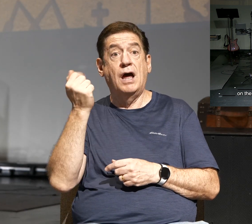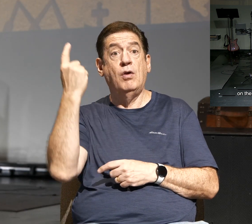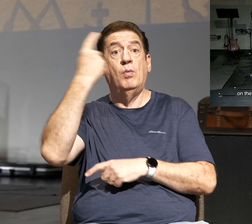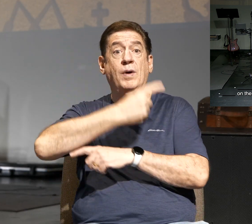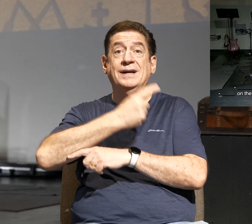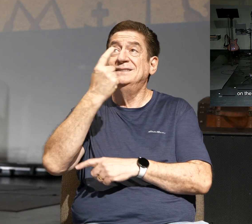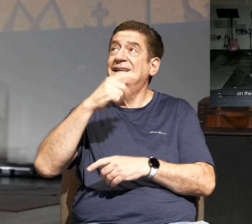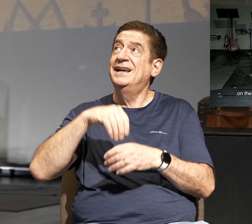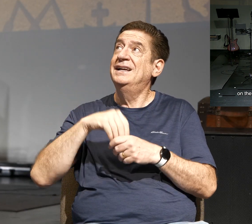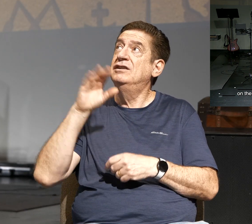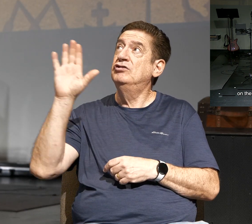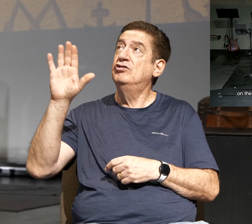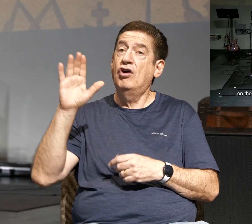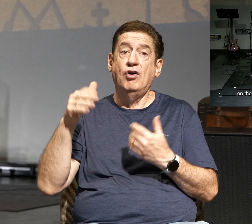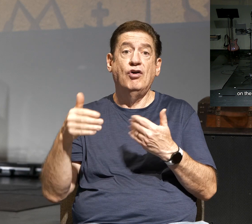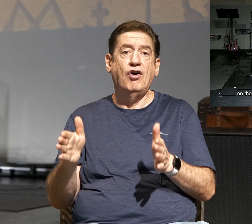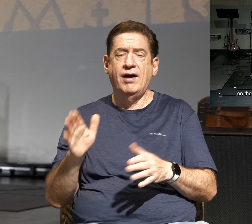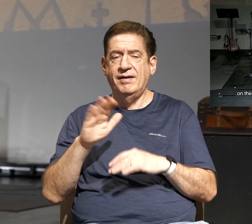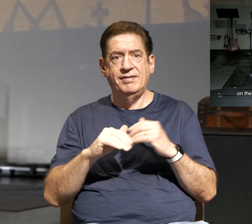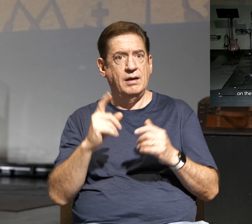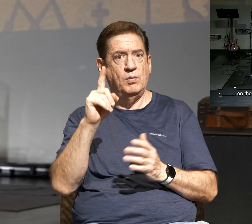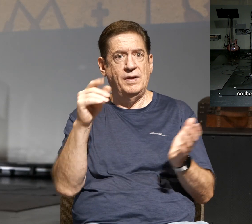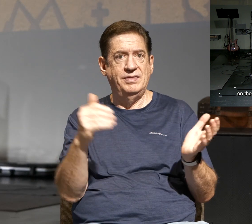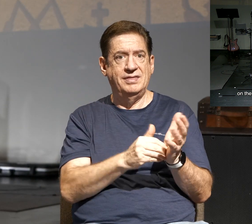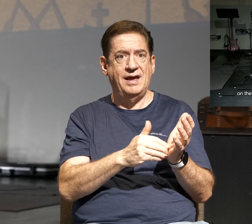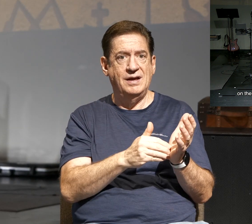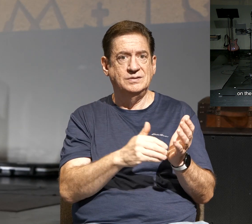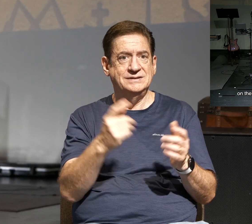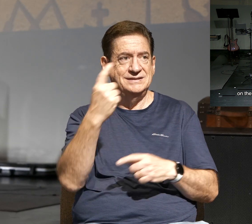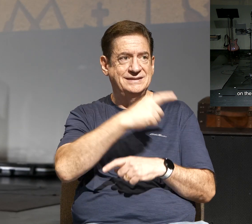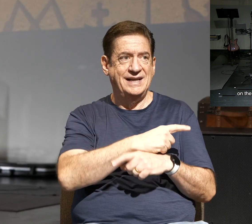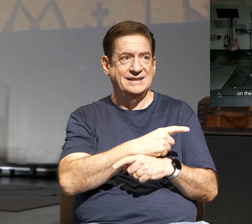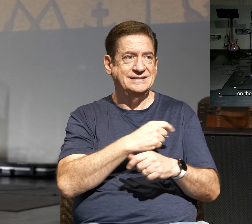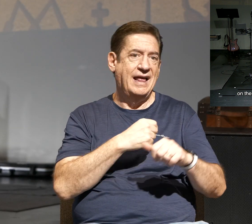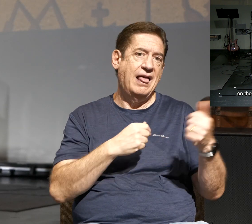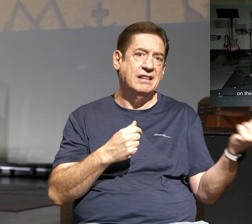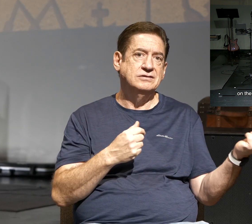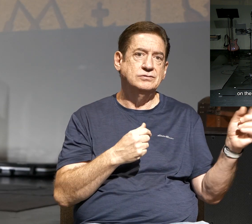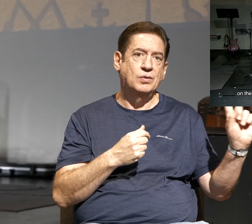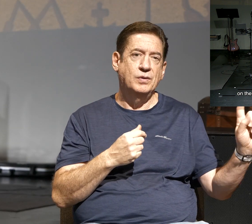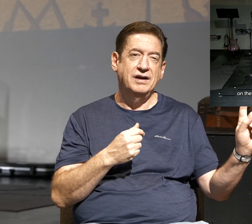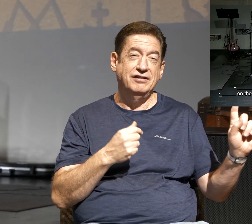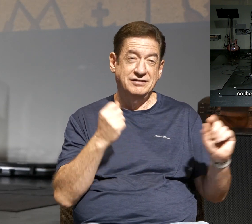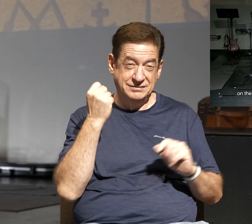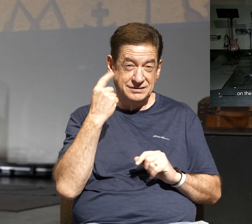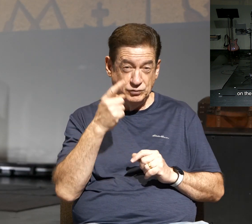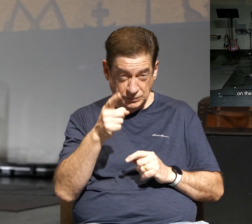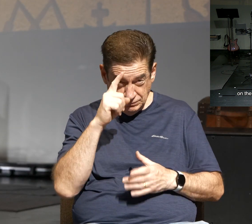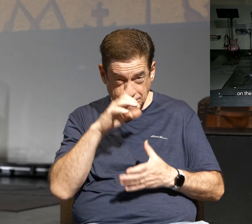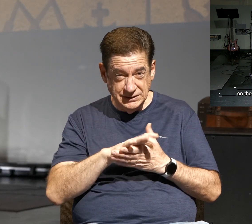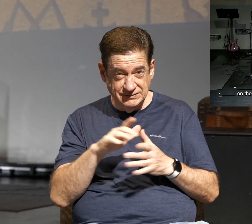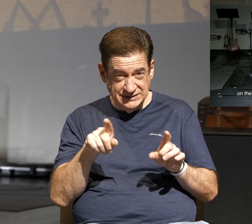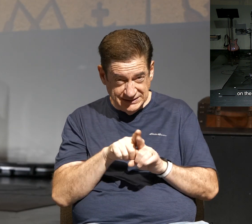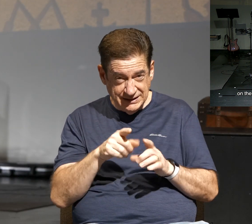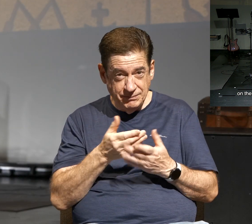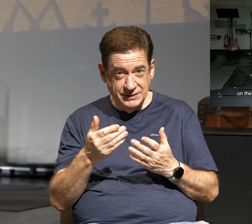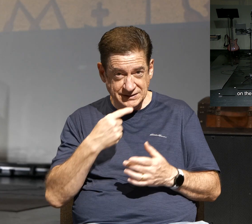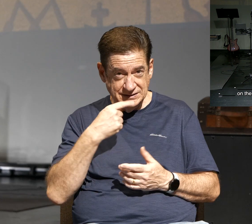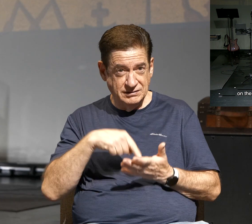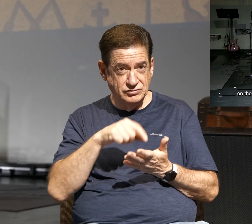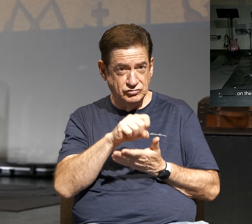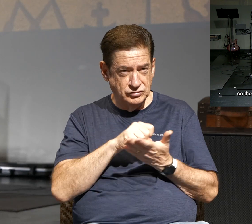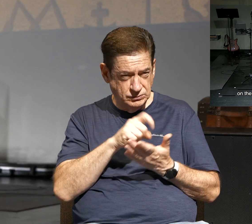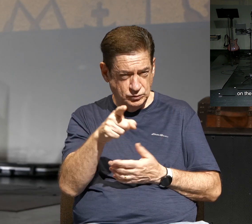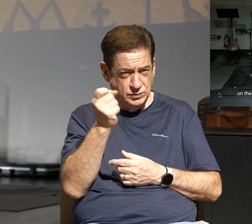day in your courts than a thousand elsewhere. Do you believe the same thing that they're saying in the scripture?